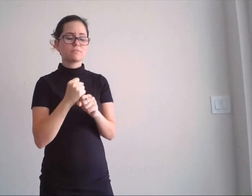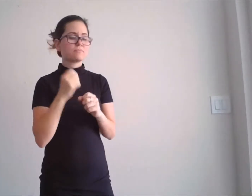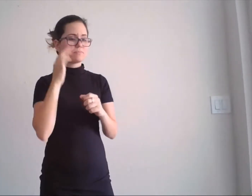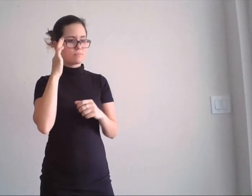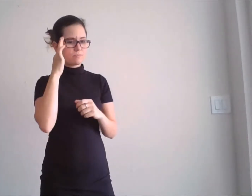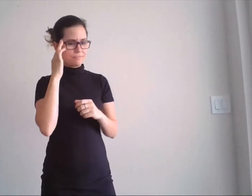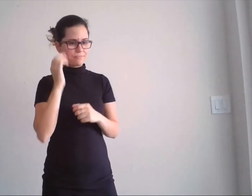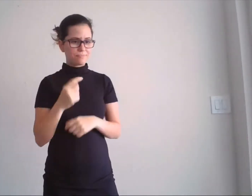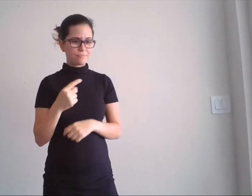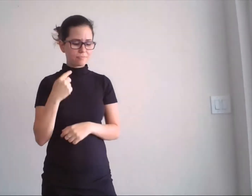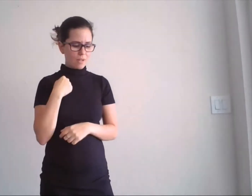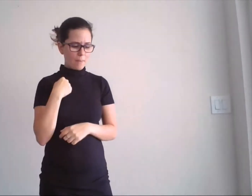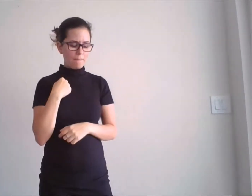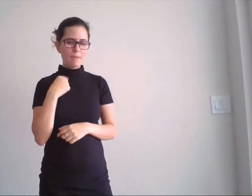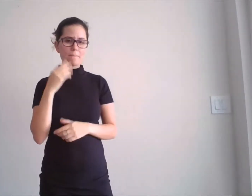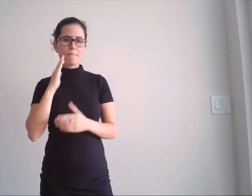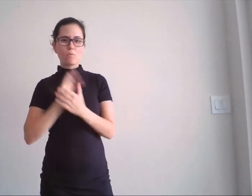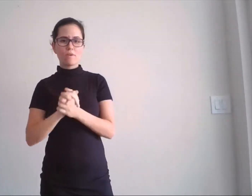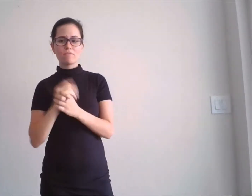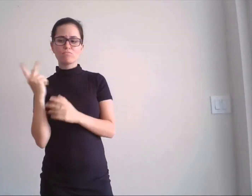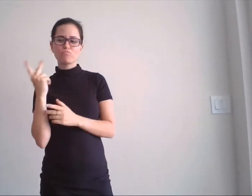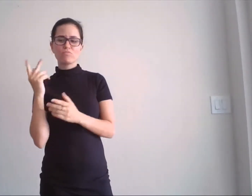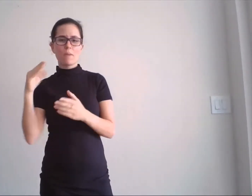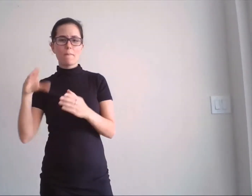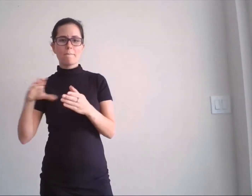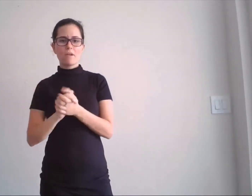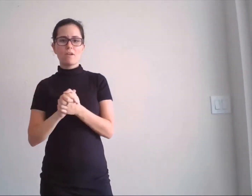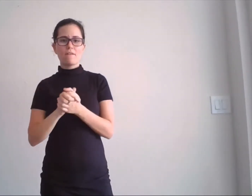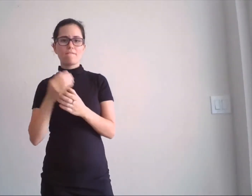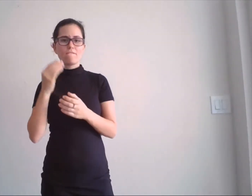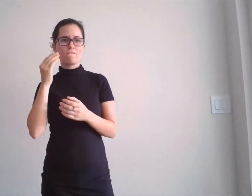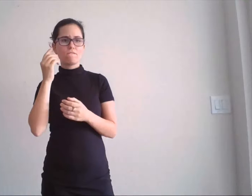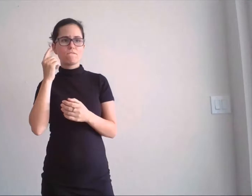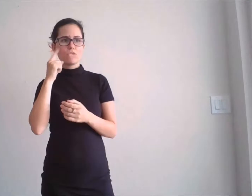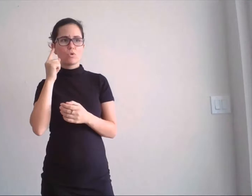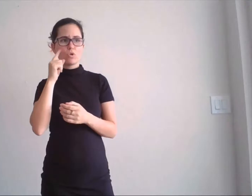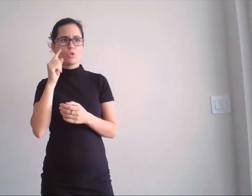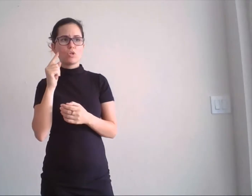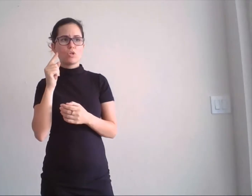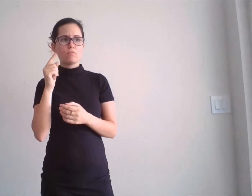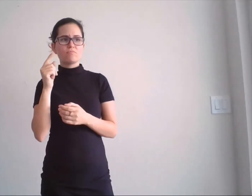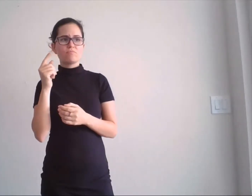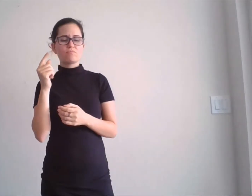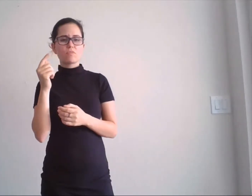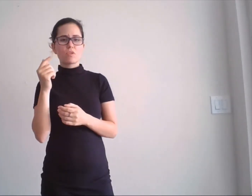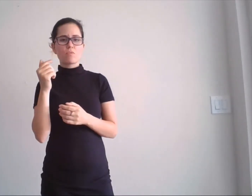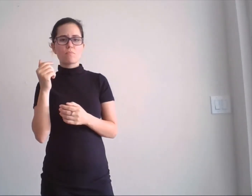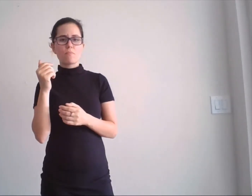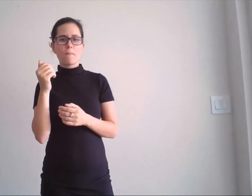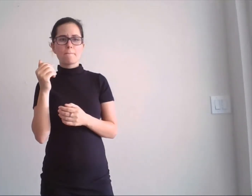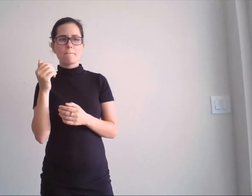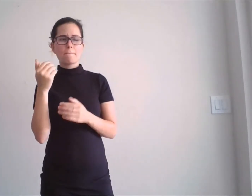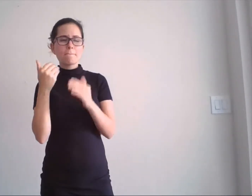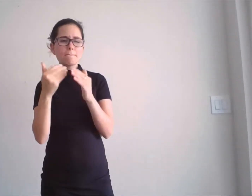to Jesse almost 18 years. We decided to celebrate our anniversaries